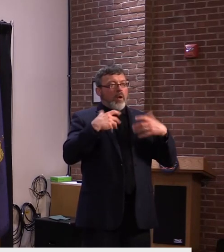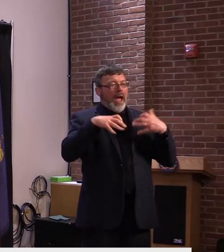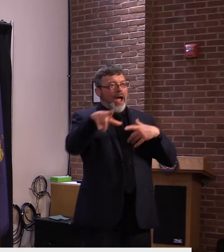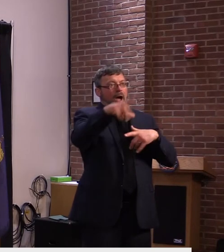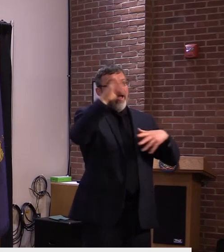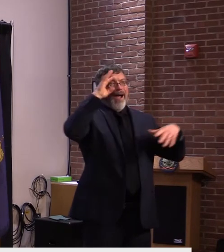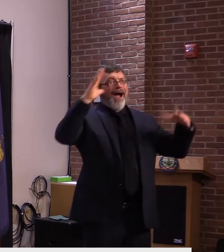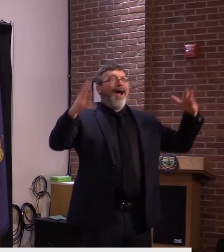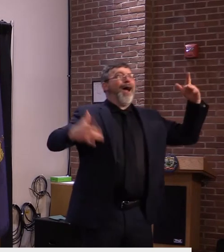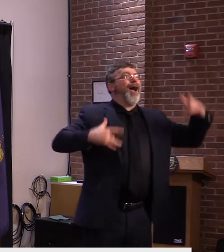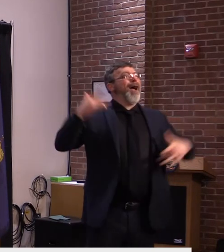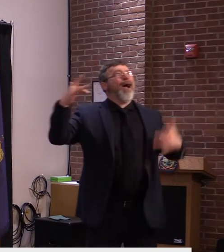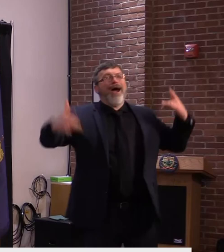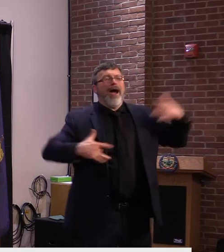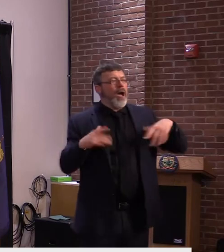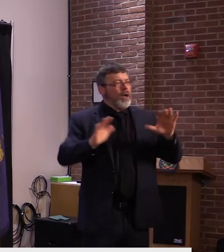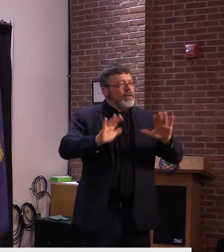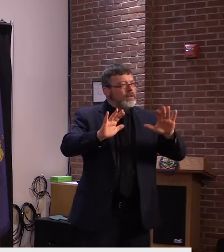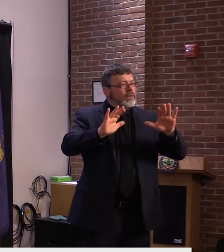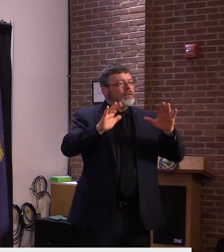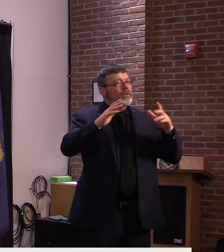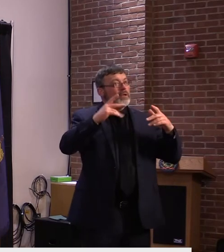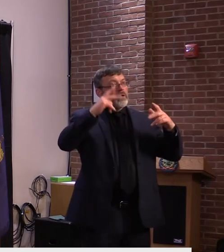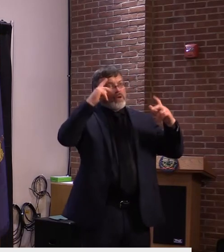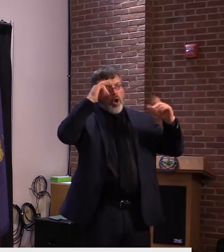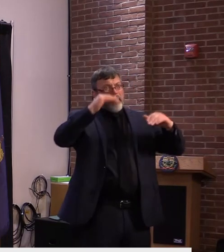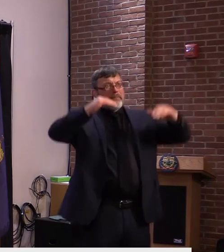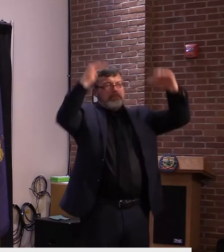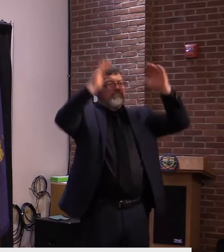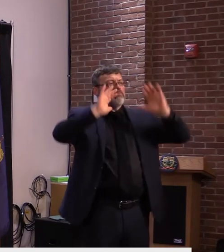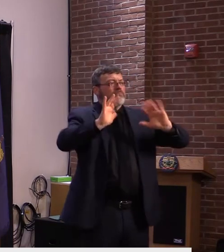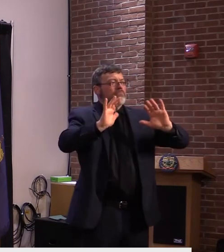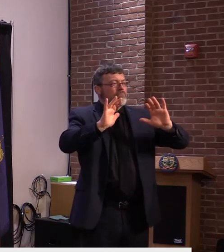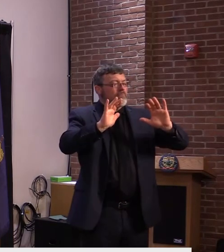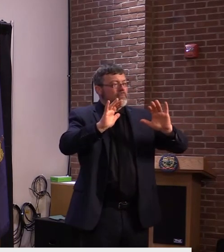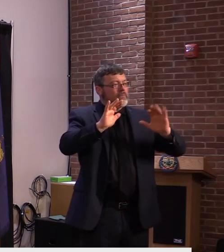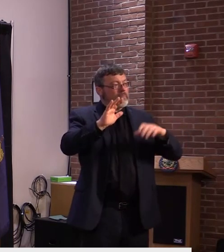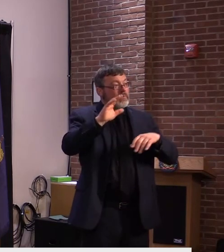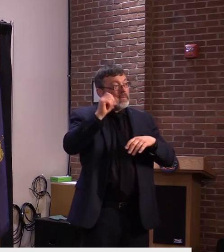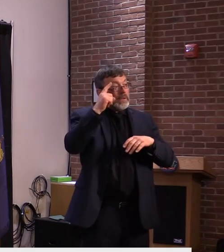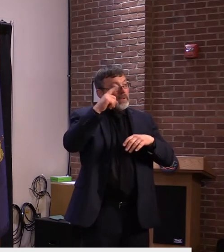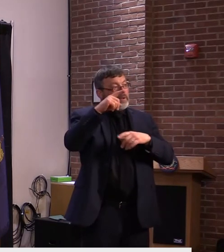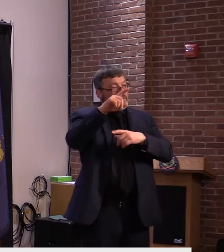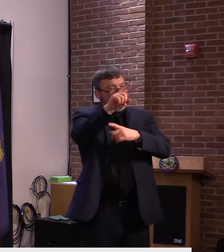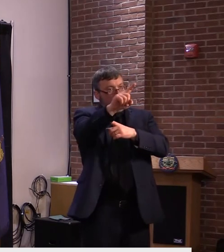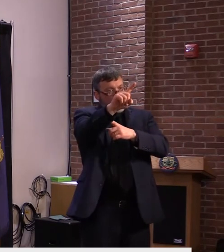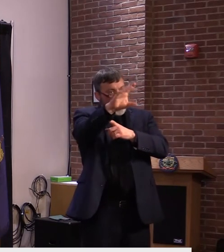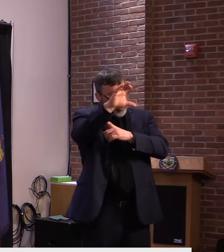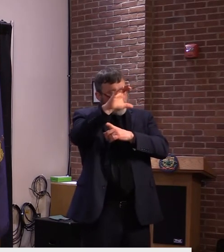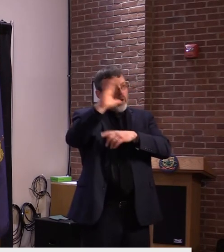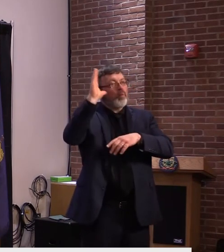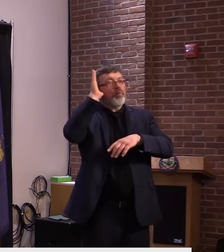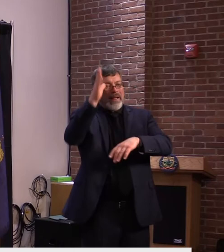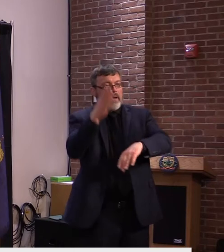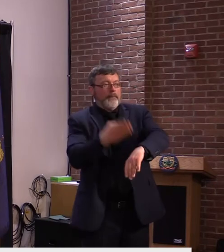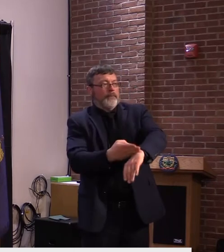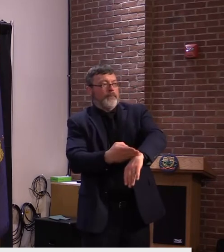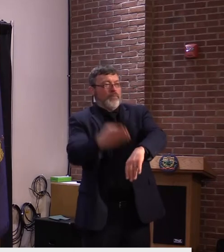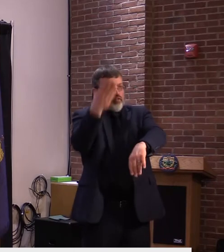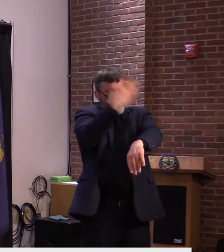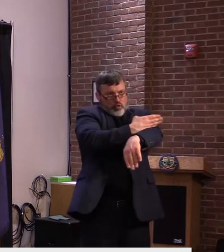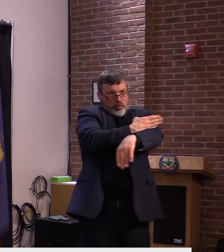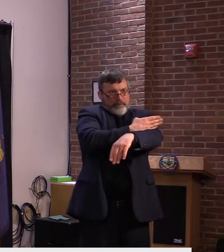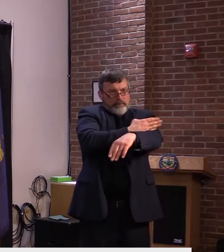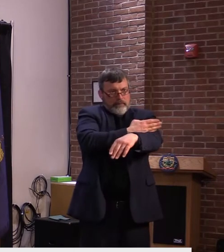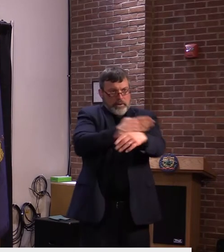as much. What I can say is that 100 cell towers will significantly improve the state of coverage